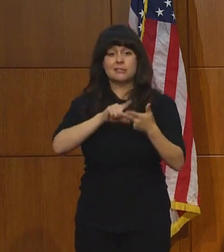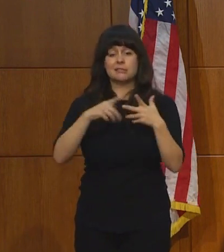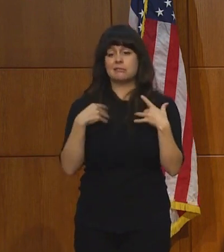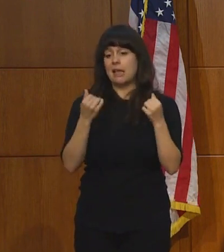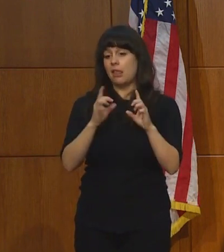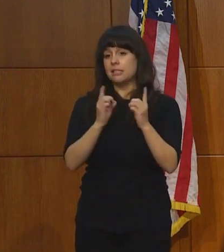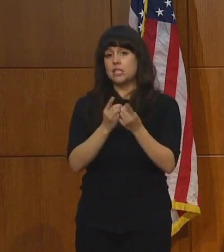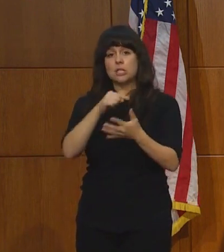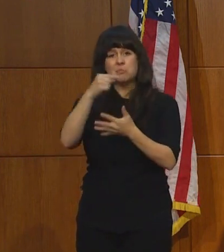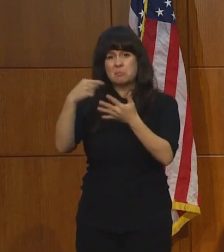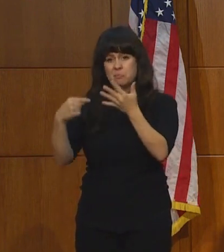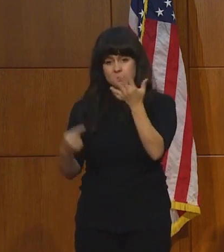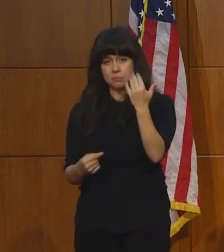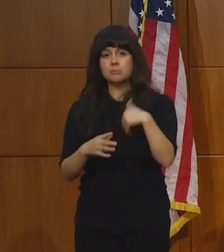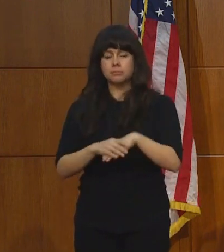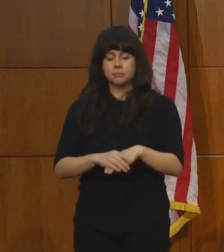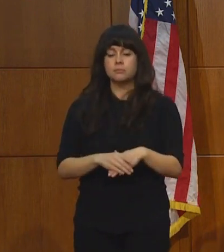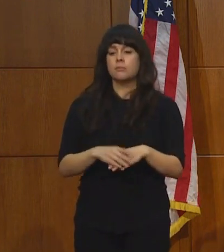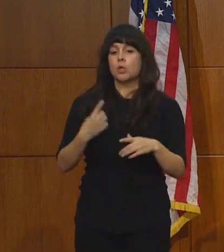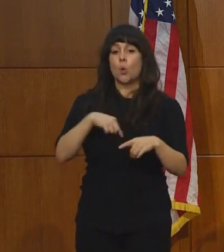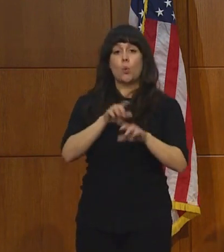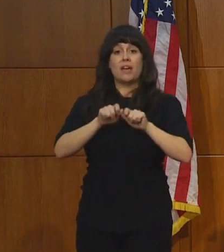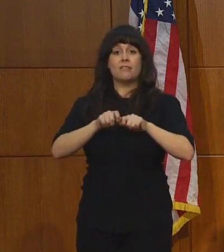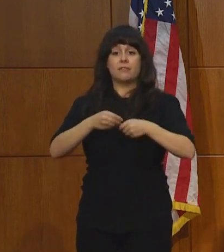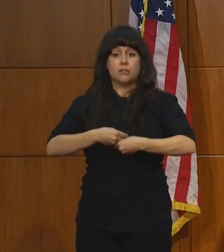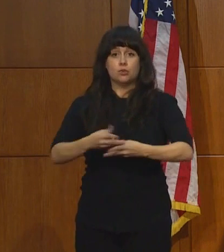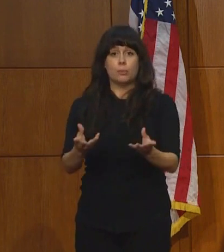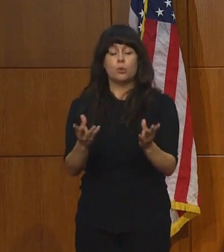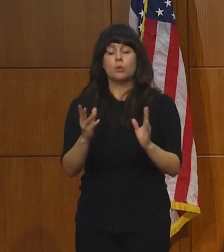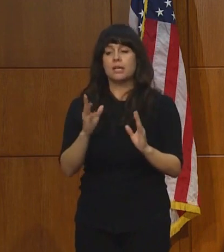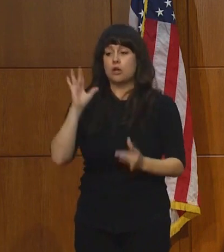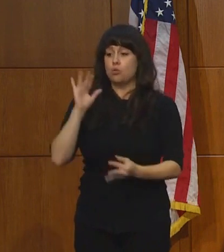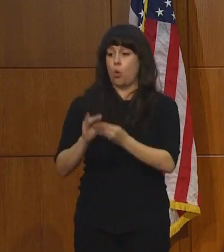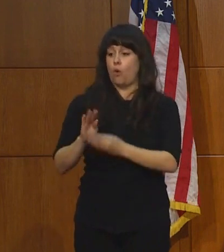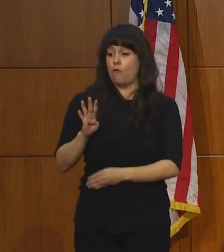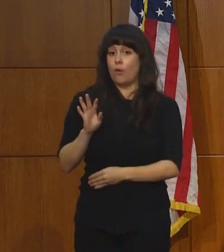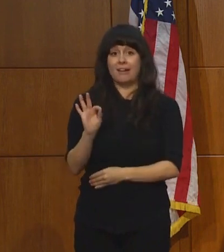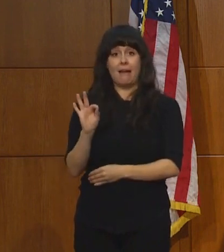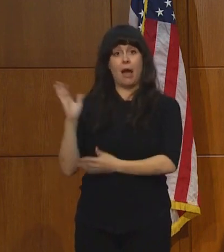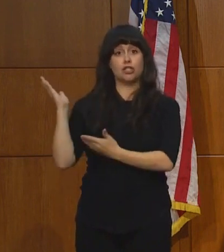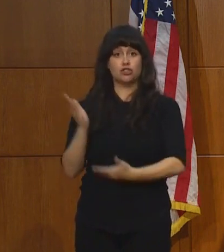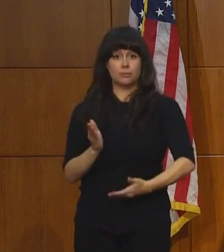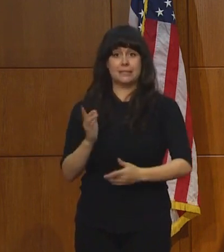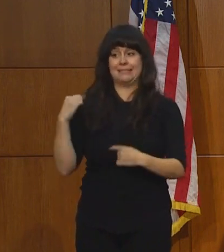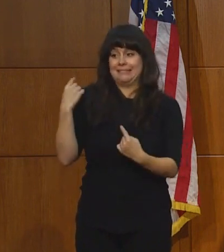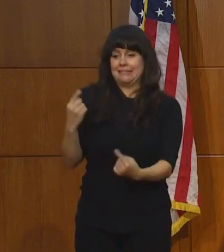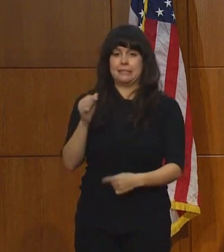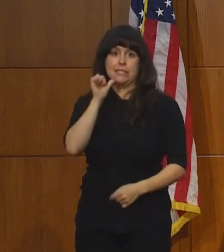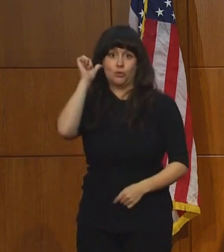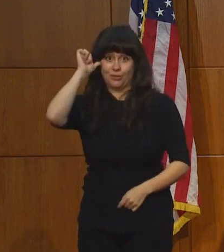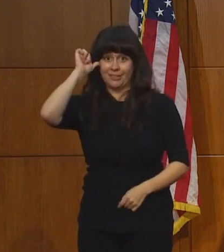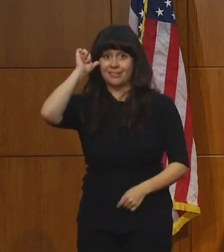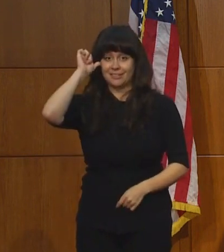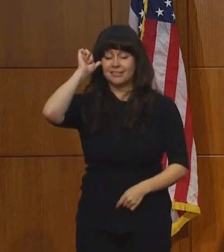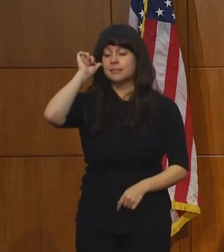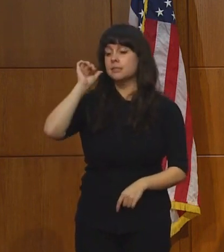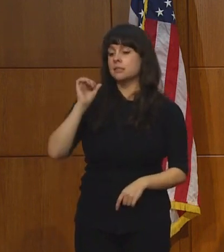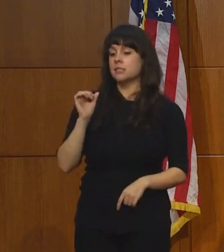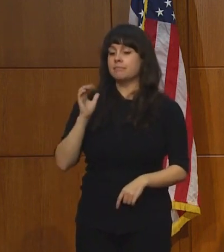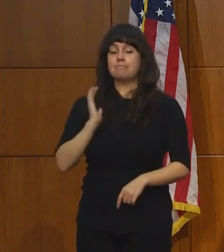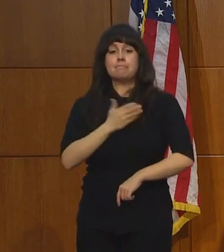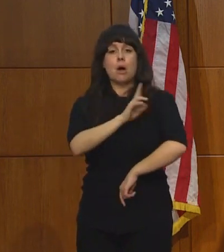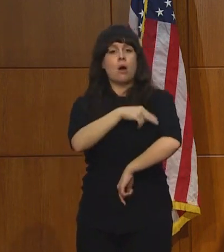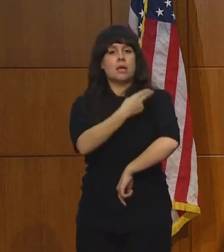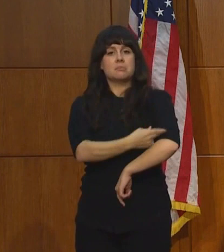needed. We have distributed a total of 49 shipments since yesterday. Our hospitals are not reporting